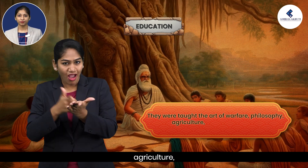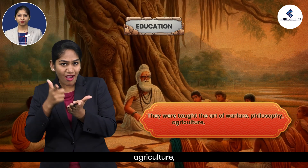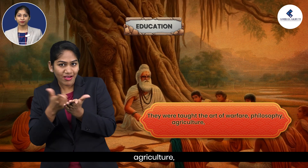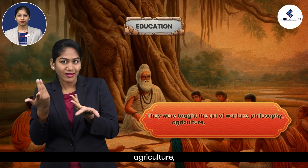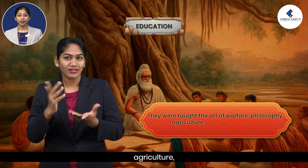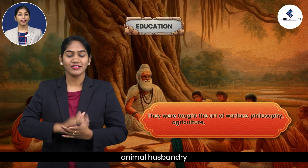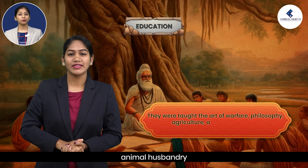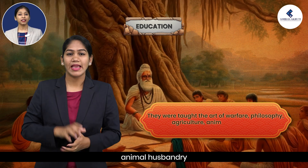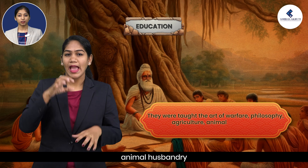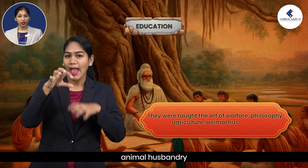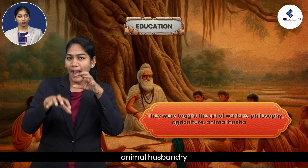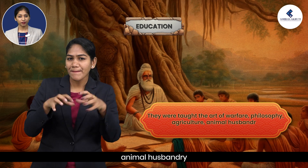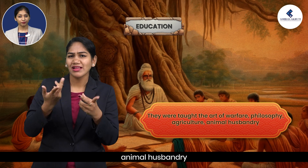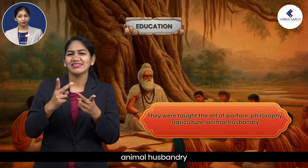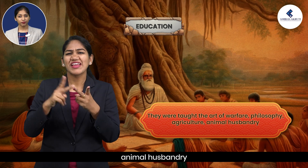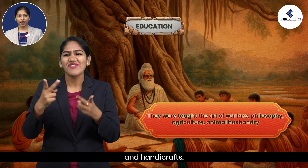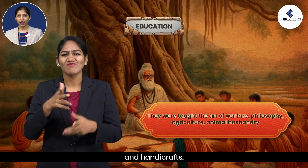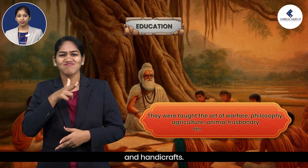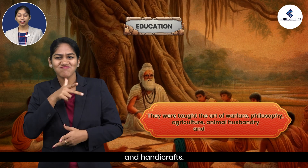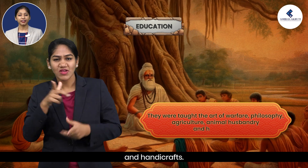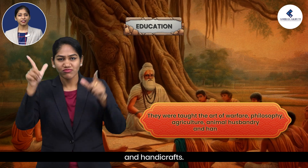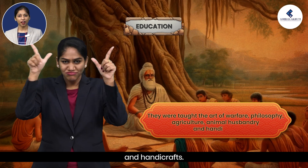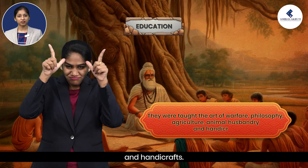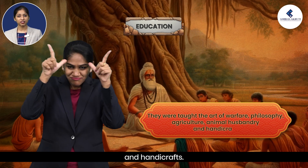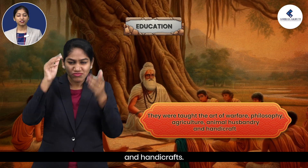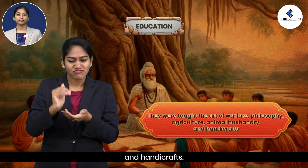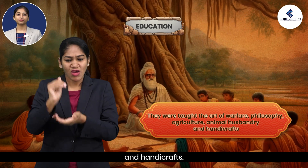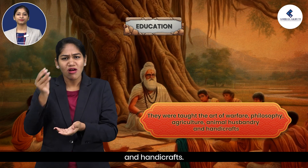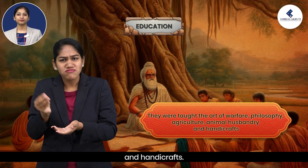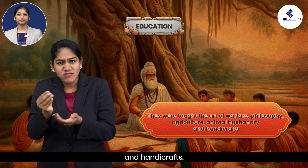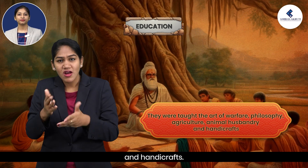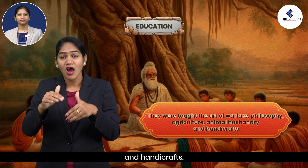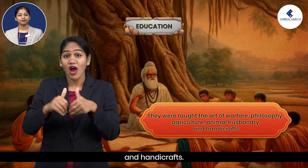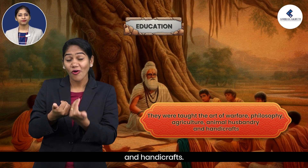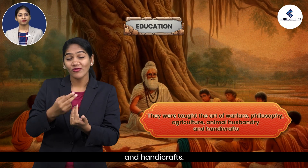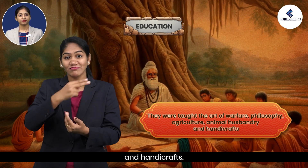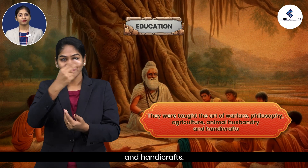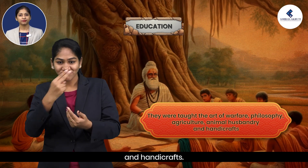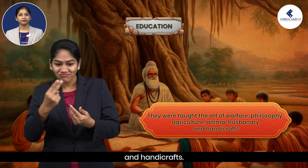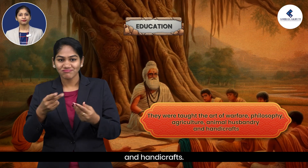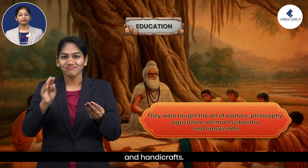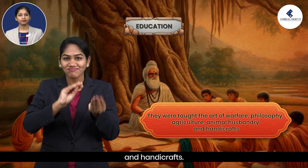agriculture, animal husbandry, and handicrafts.